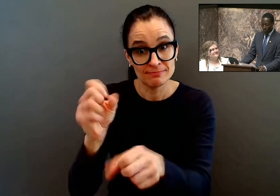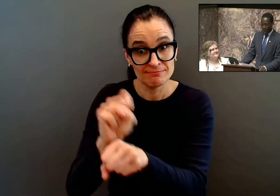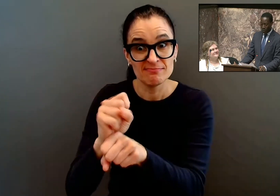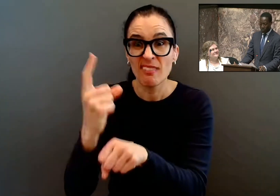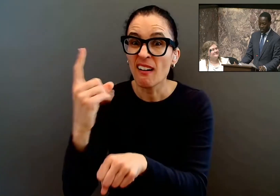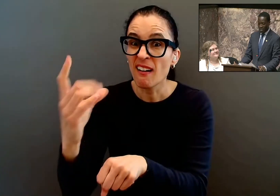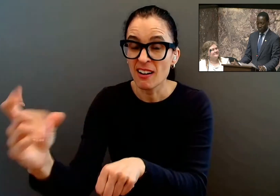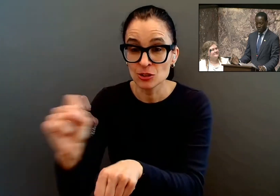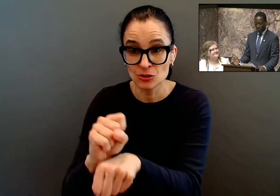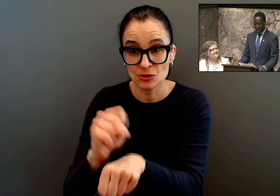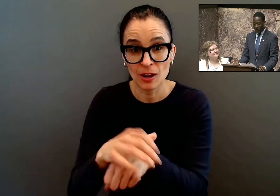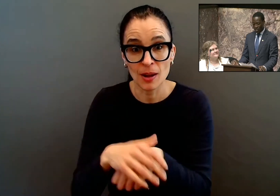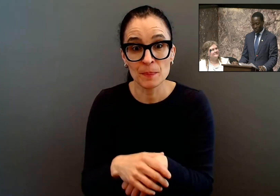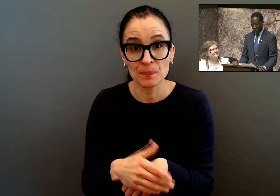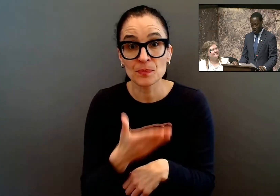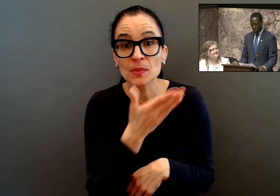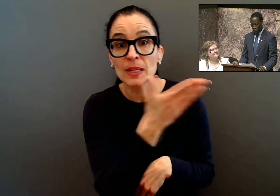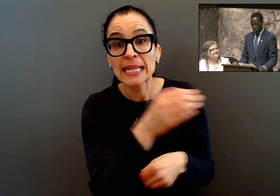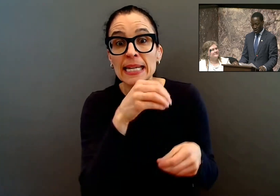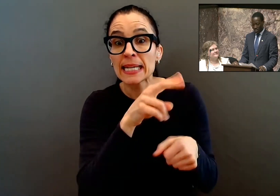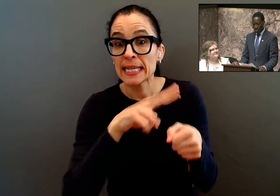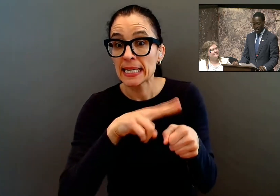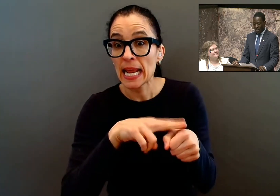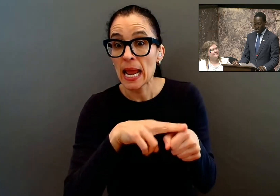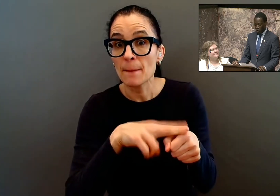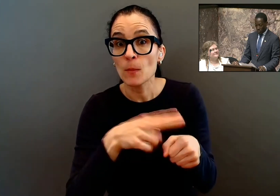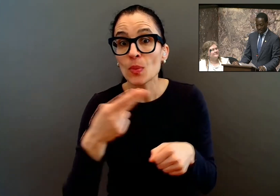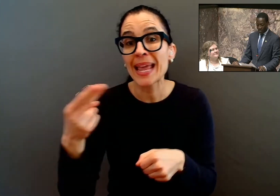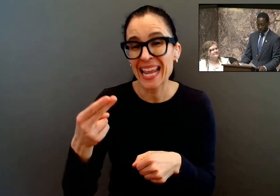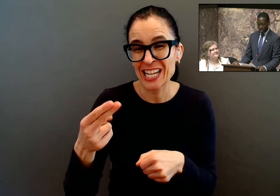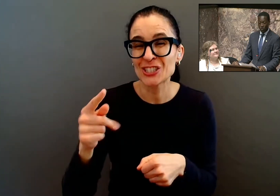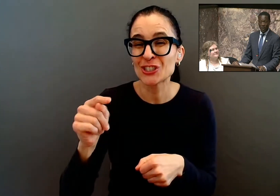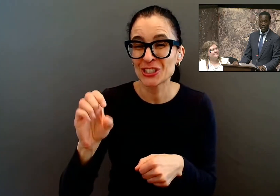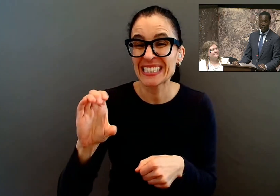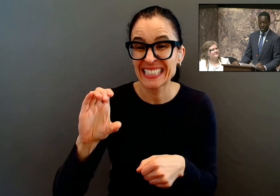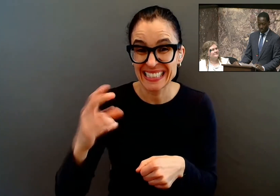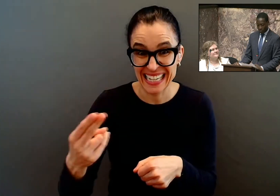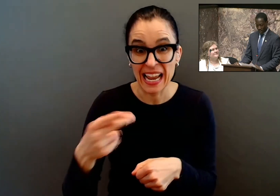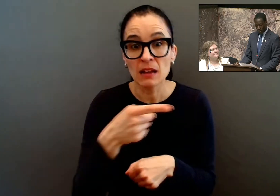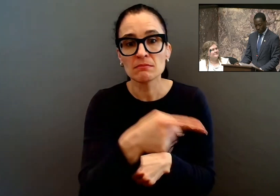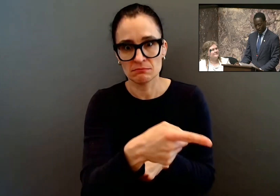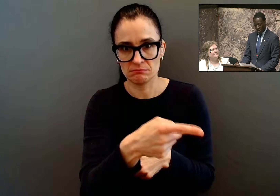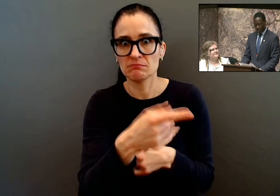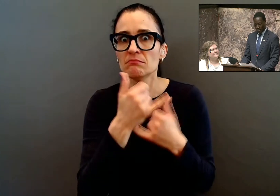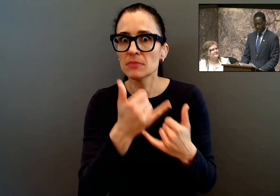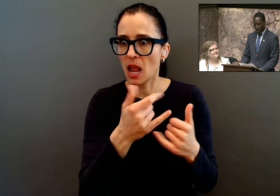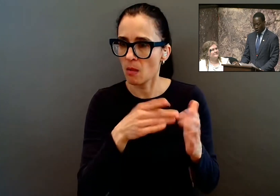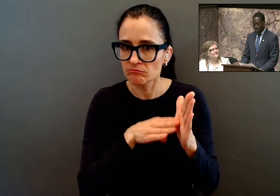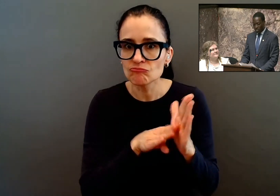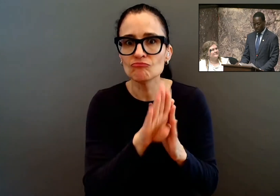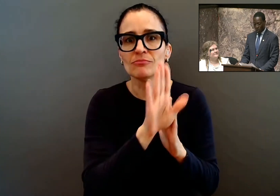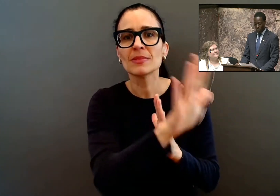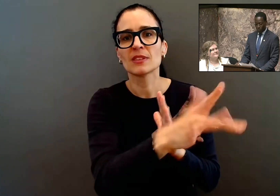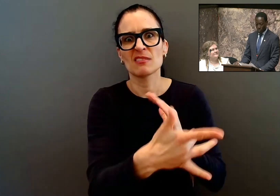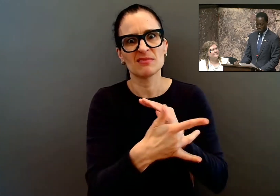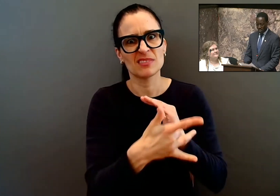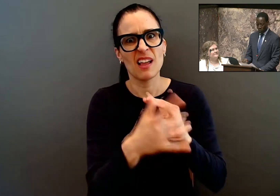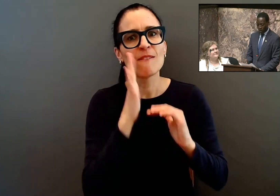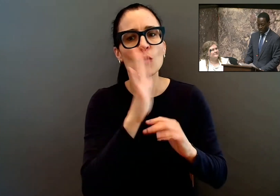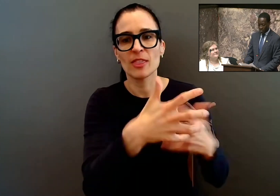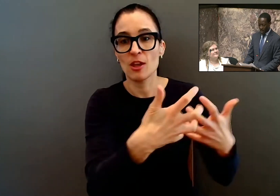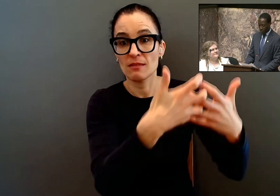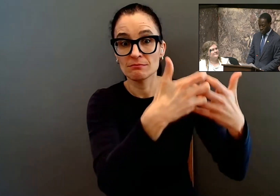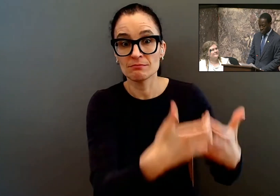will help power everything from heavy-duty commercial trucking to transit fleets right here on Vancouver Island. Across the globe,